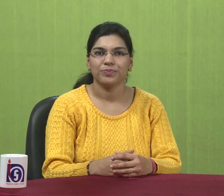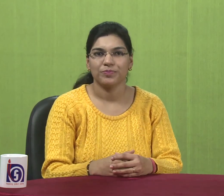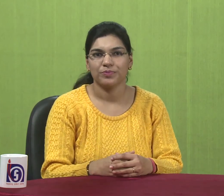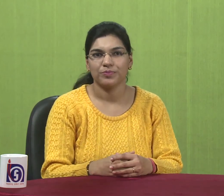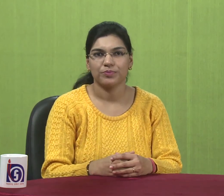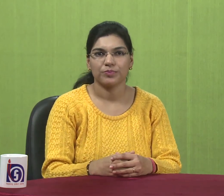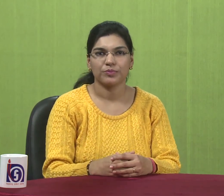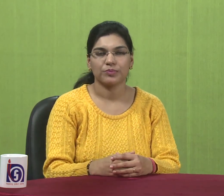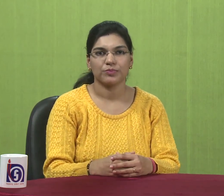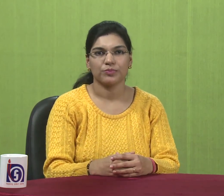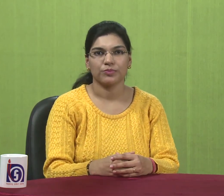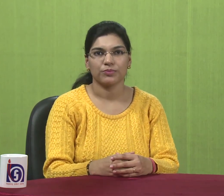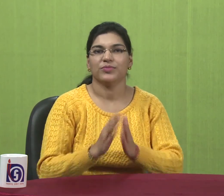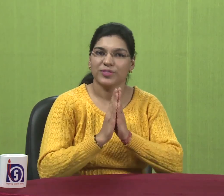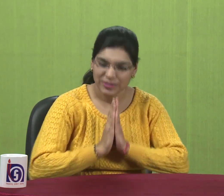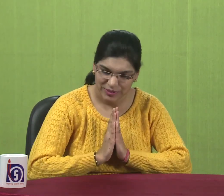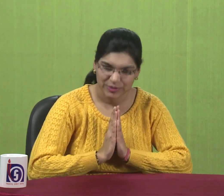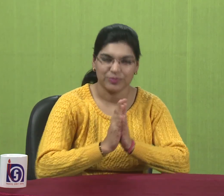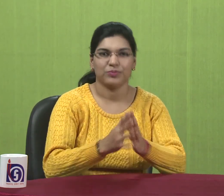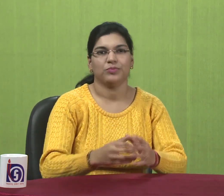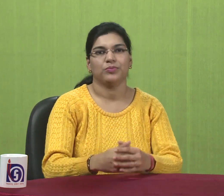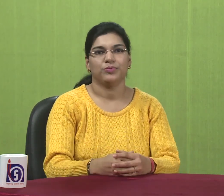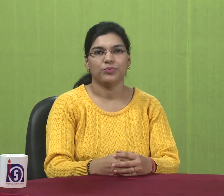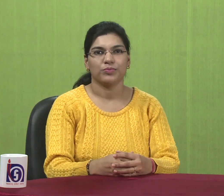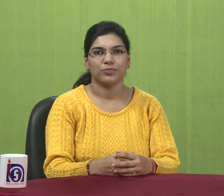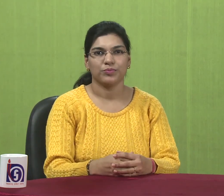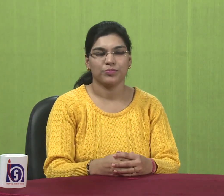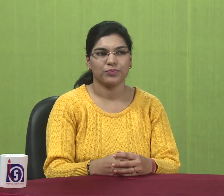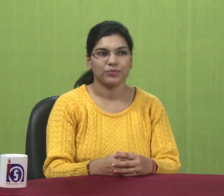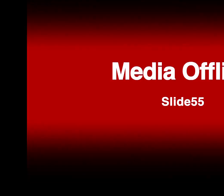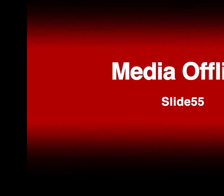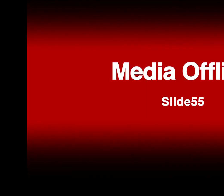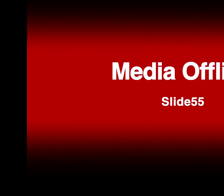Thank you.